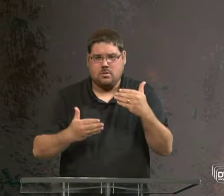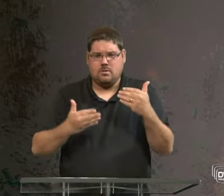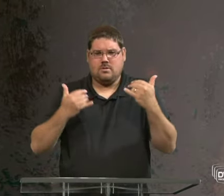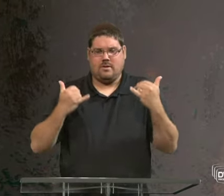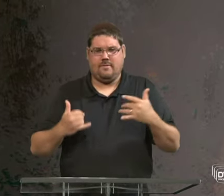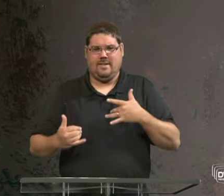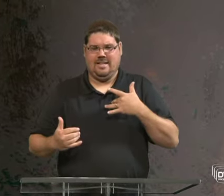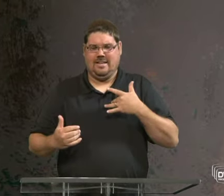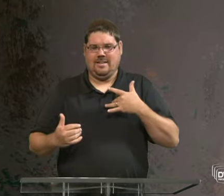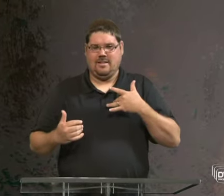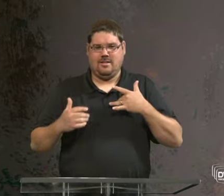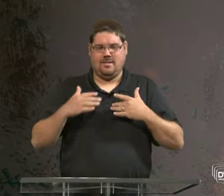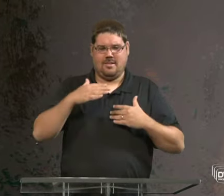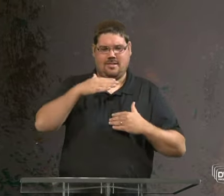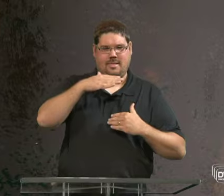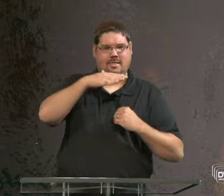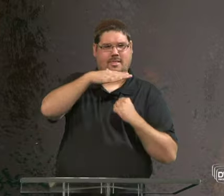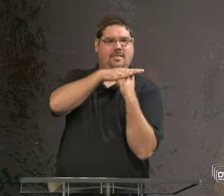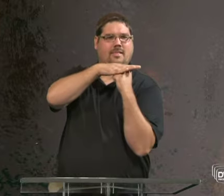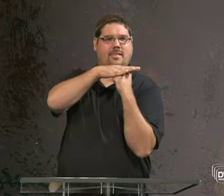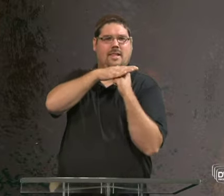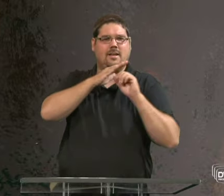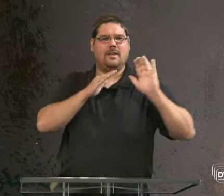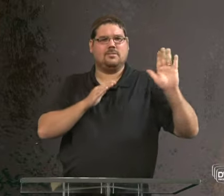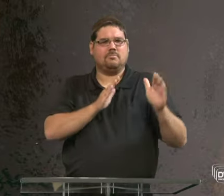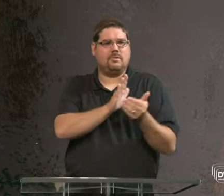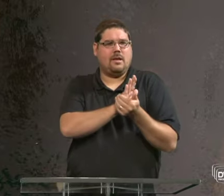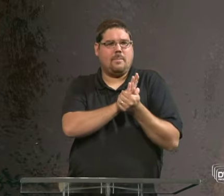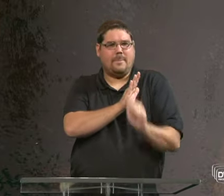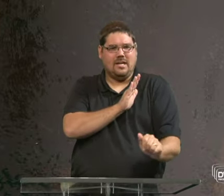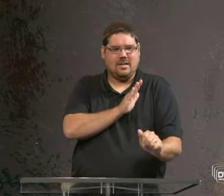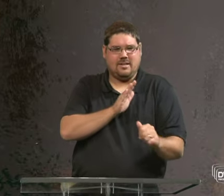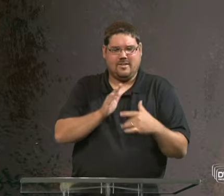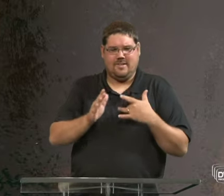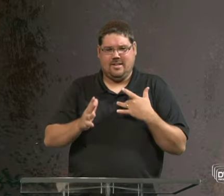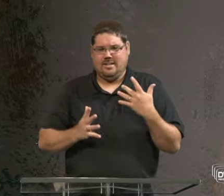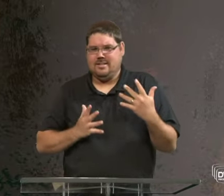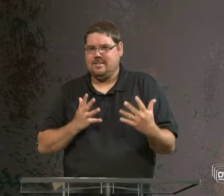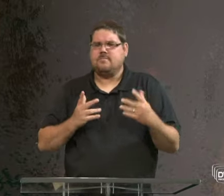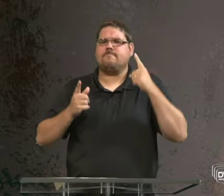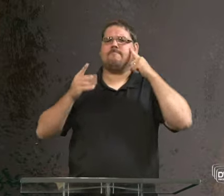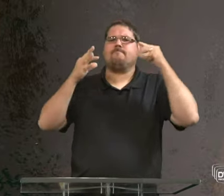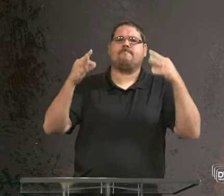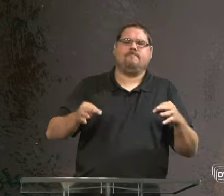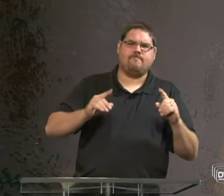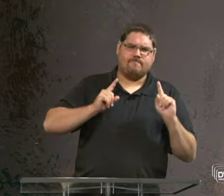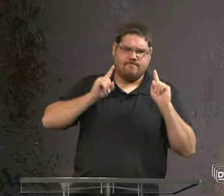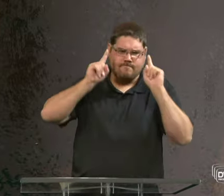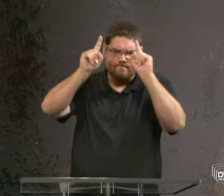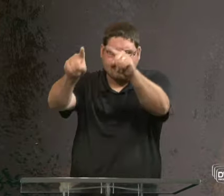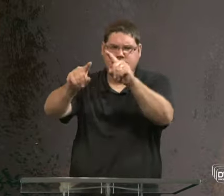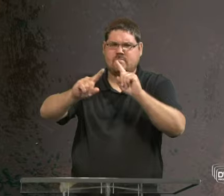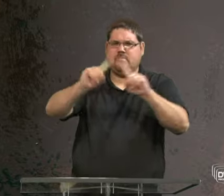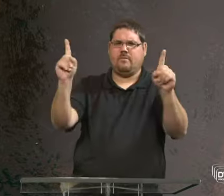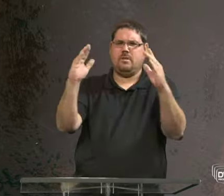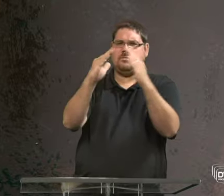verses, Solomon, as the new king, had kind of maxed out the amount of knowledge he had and his